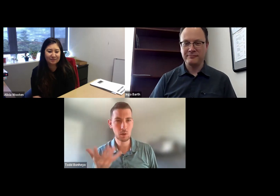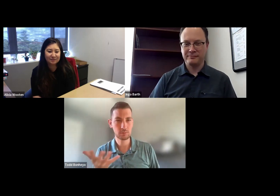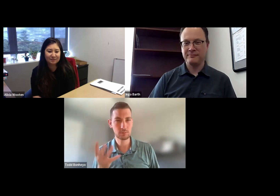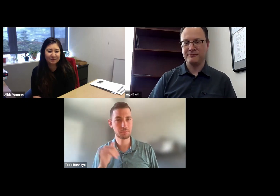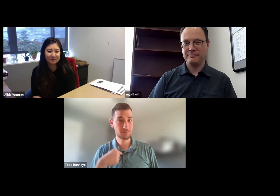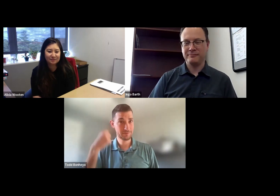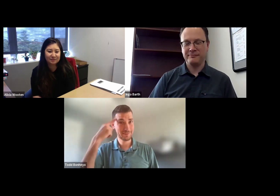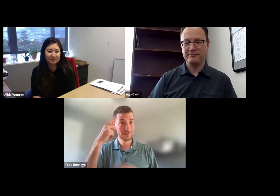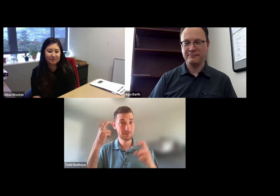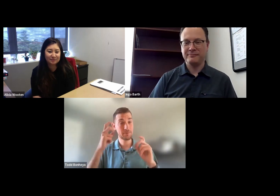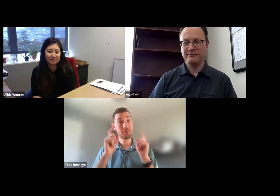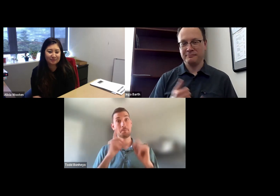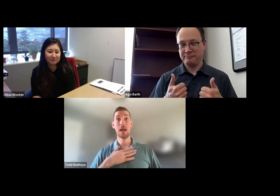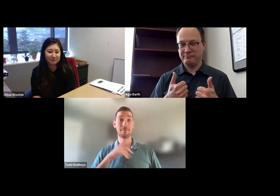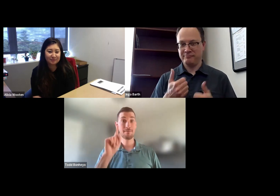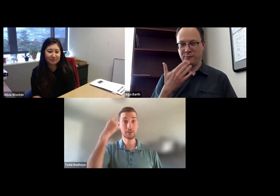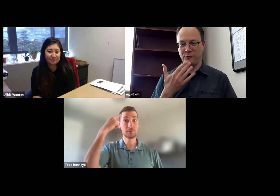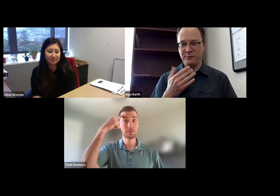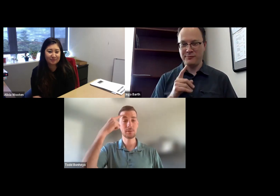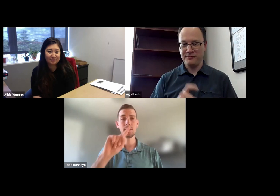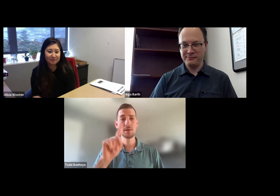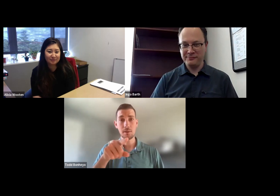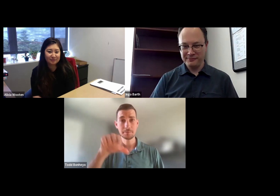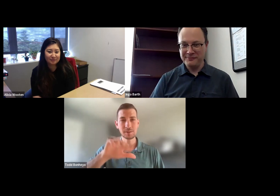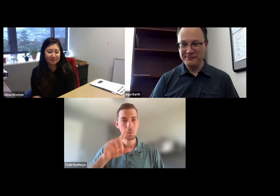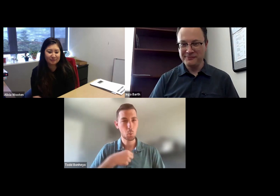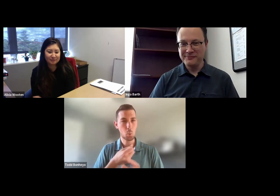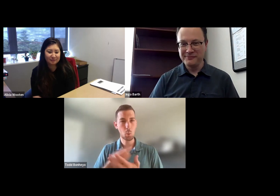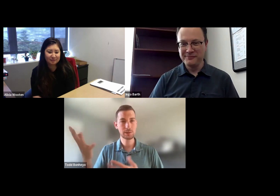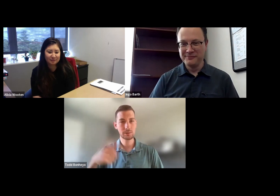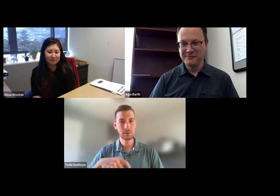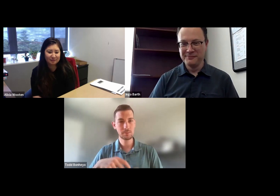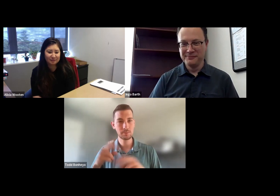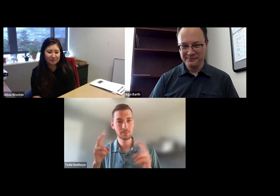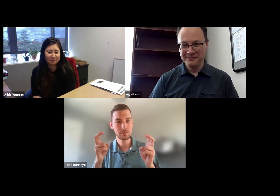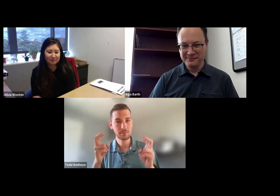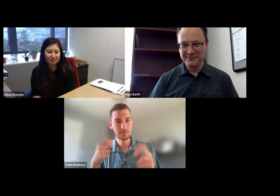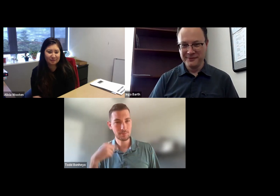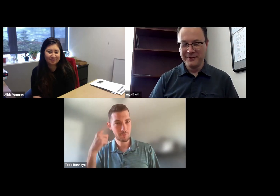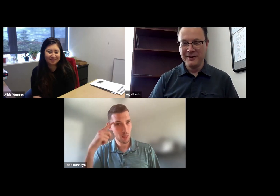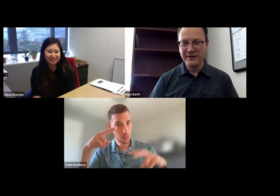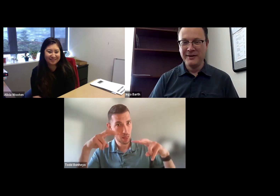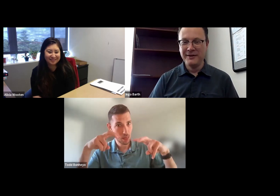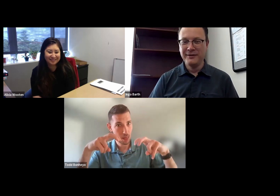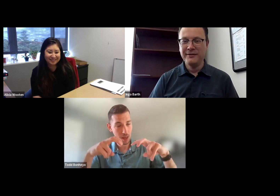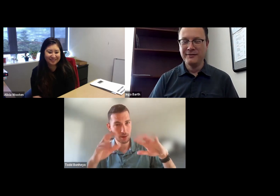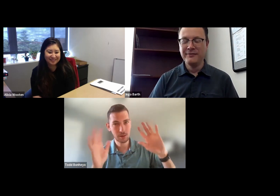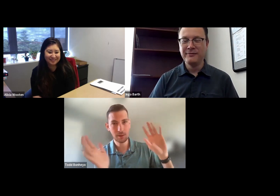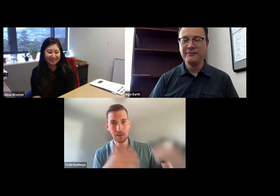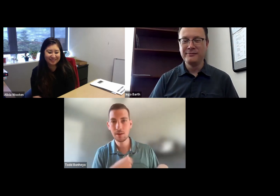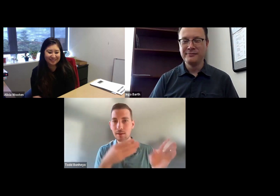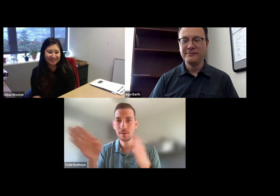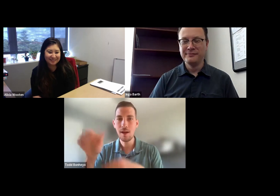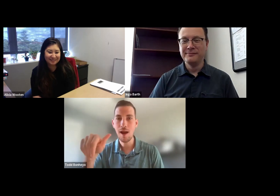of what the analysis is. And my first thought is it's almost a waste